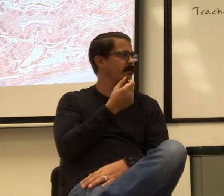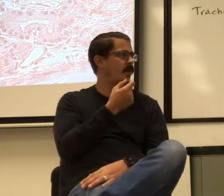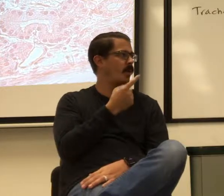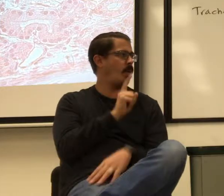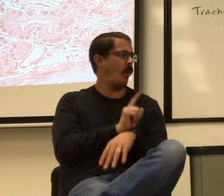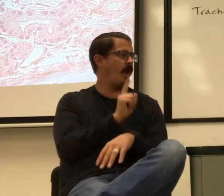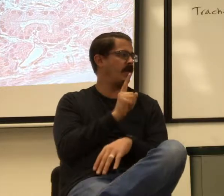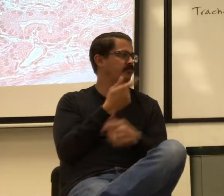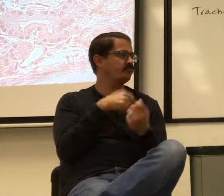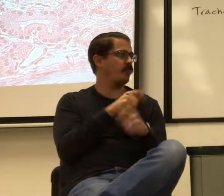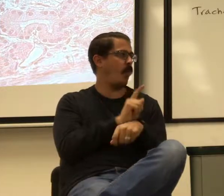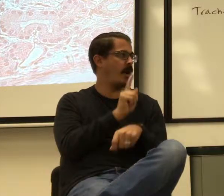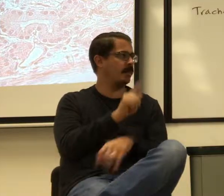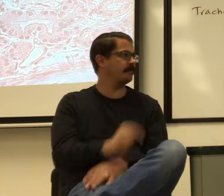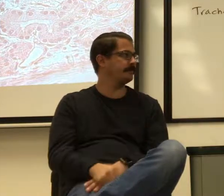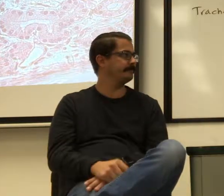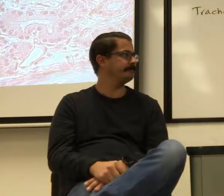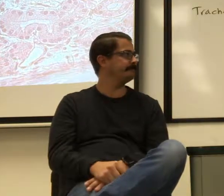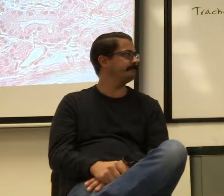is ciliated,